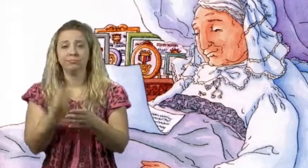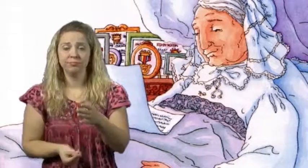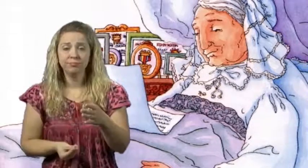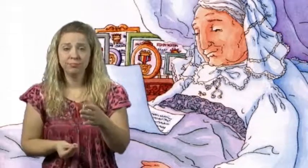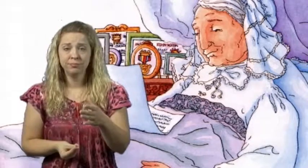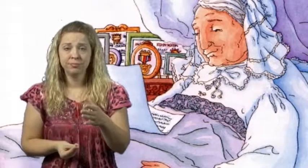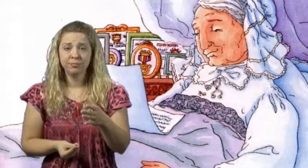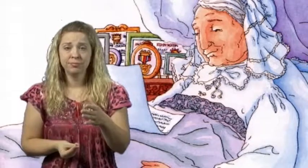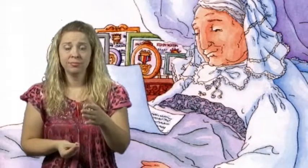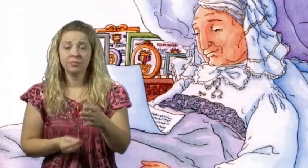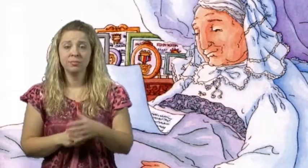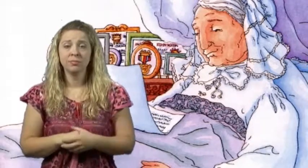sleep.